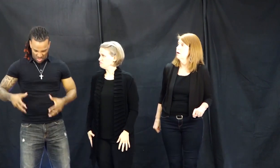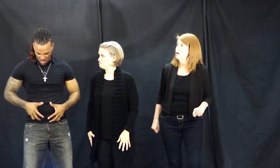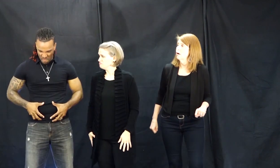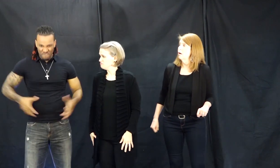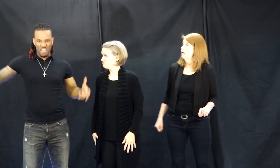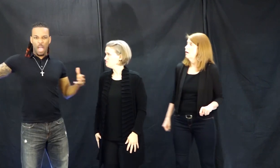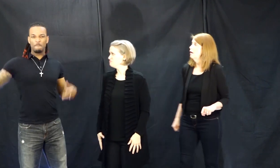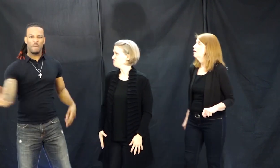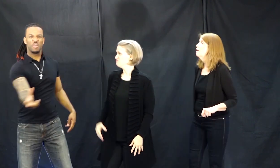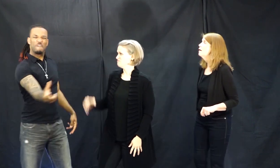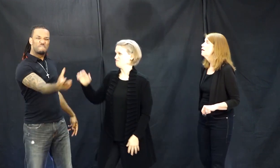you fat mother.